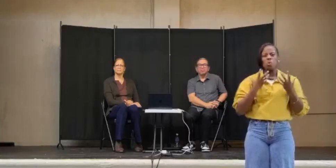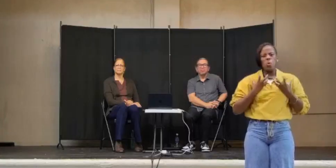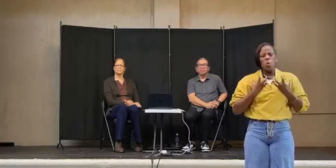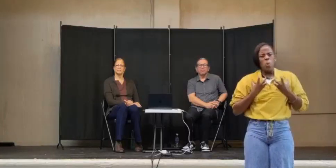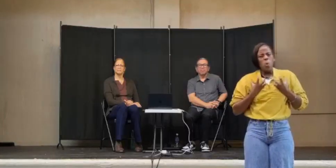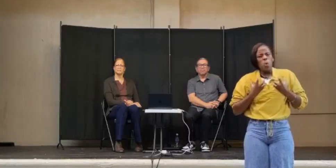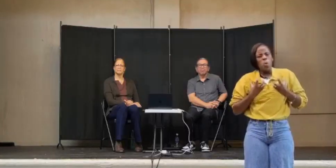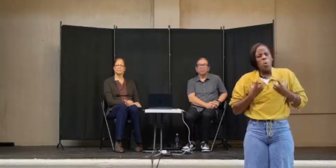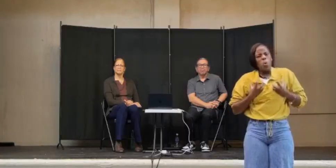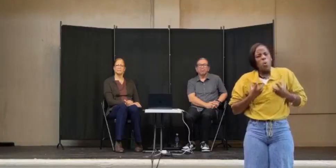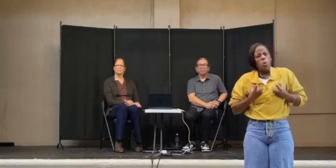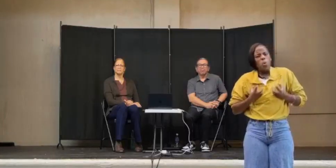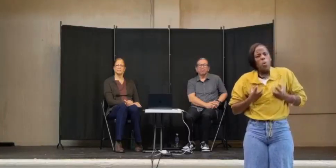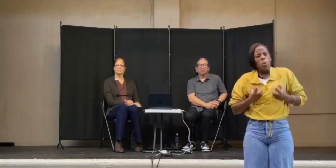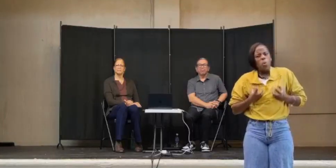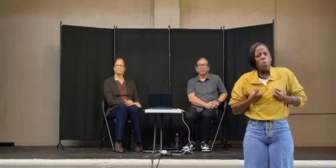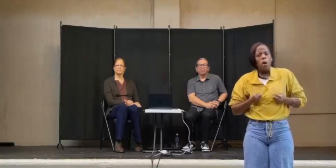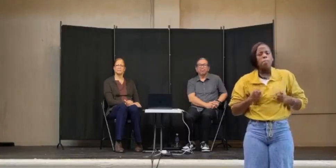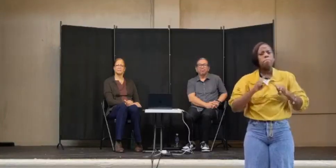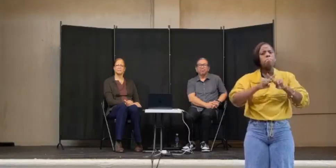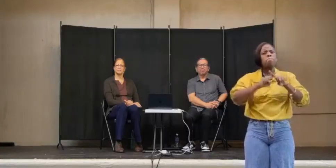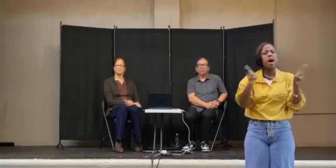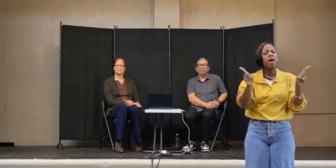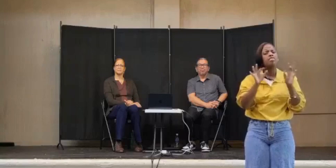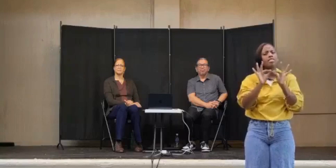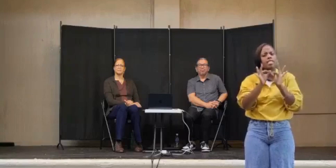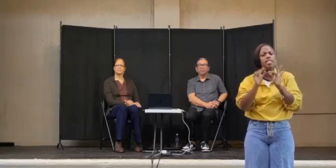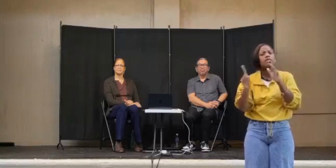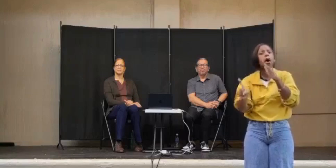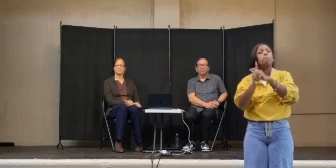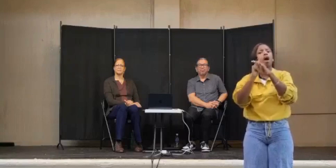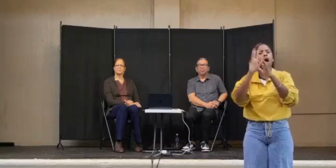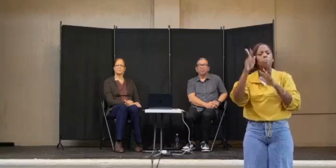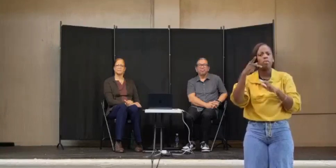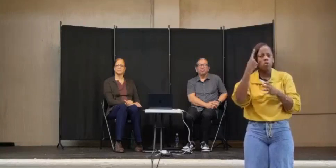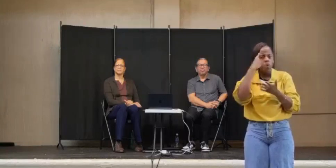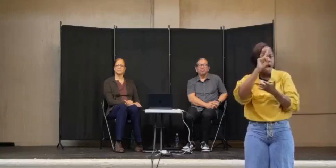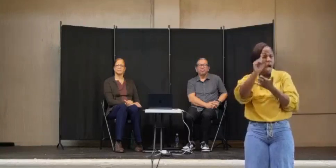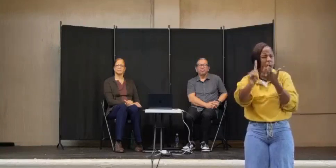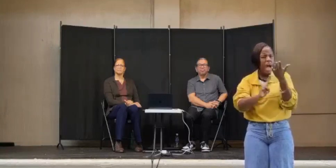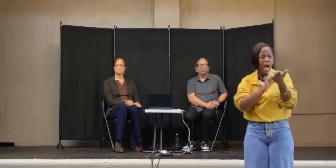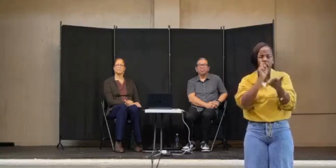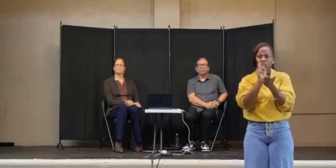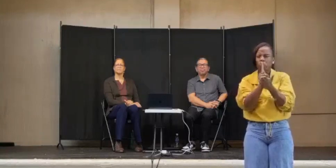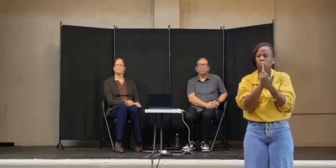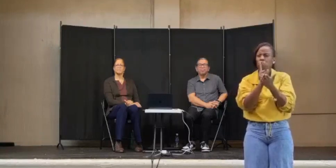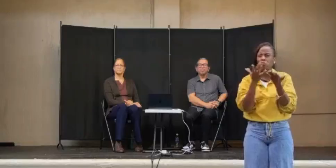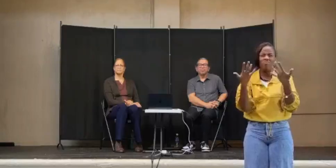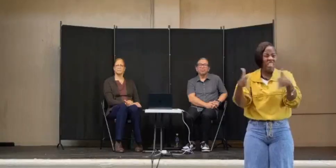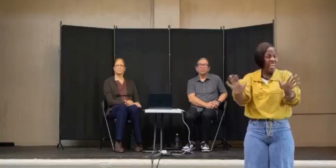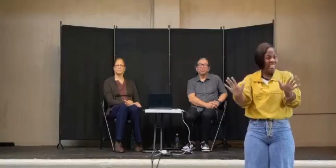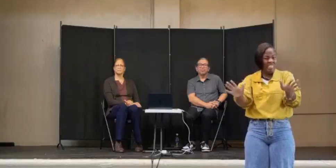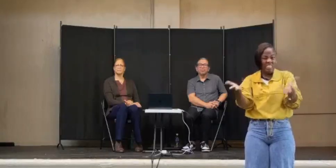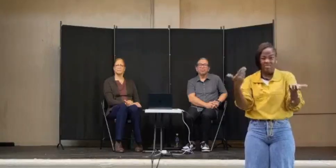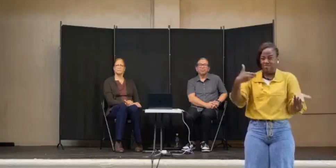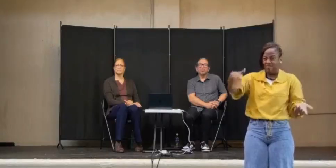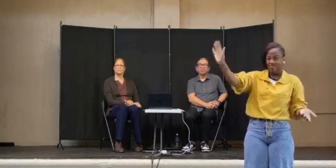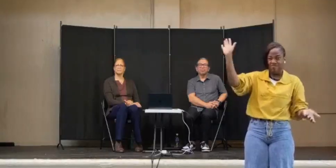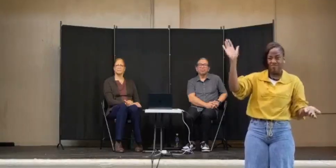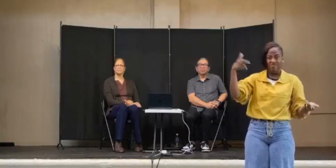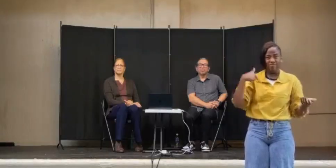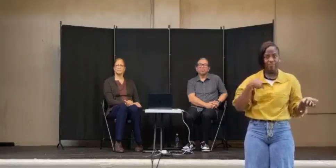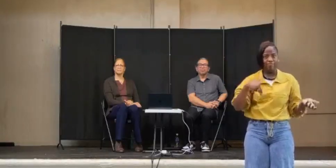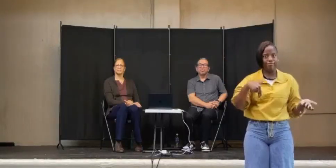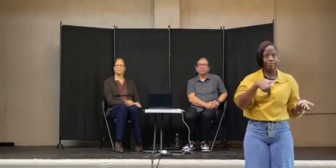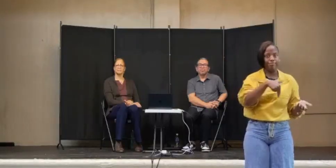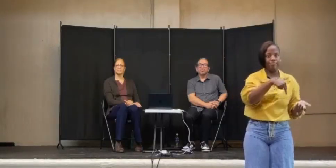all talking to each other. They were all dancing, having a good time. And I just felt like I was holding my emotions in. The interpreter was there for like only